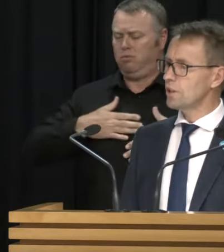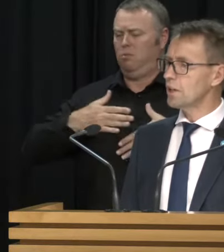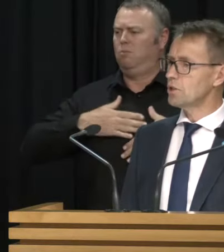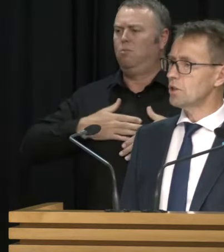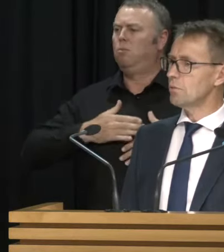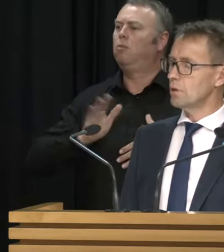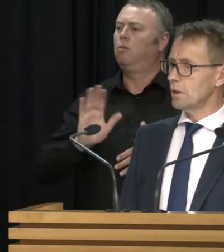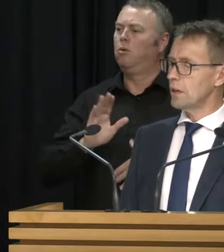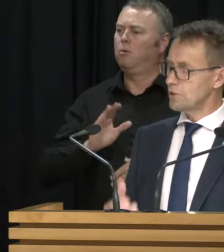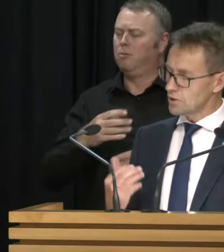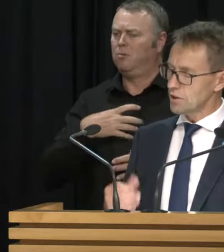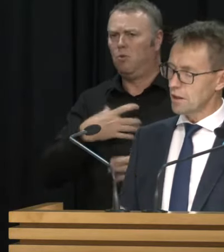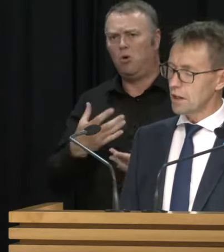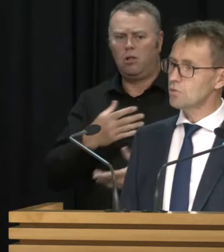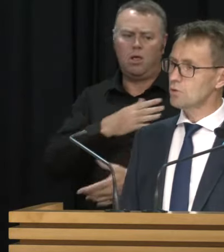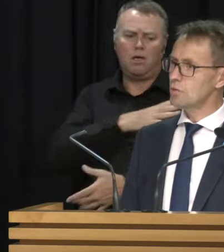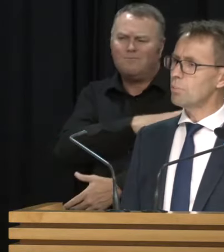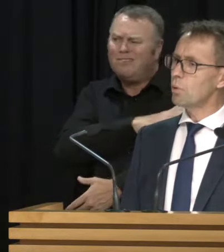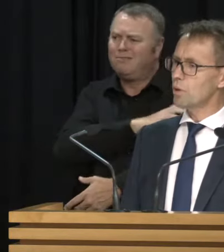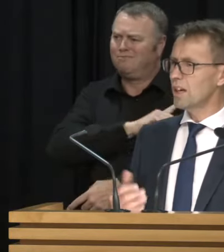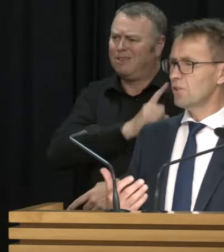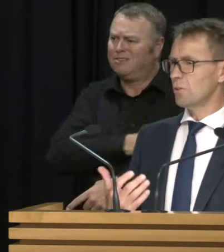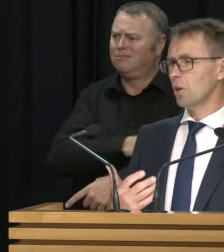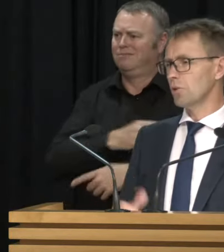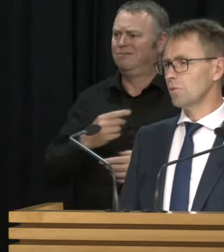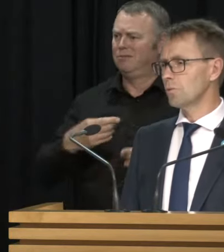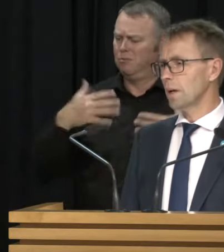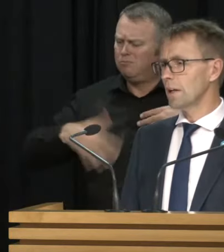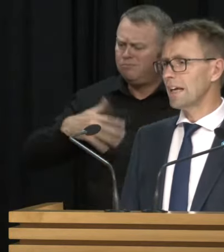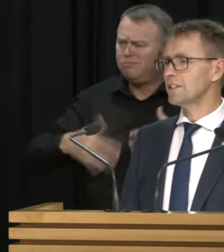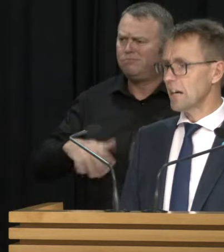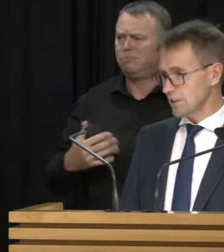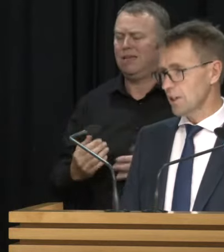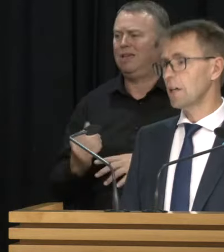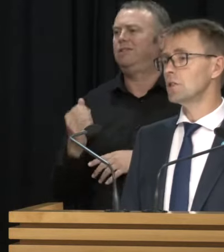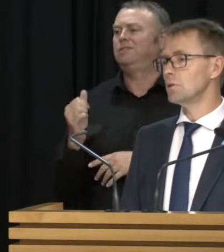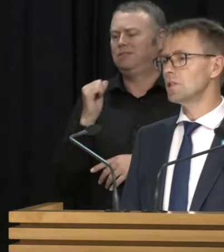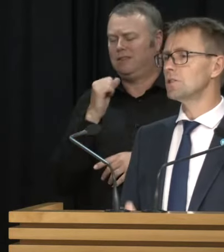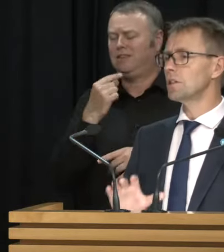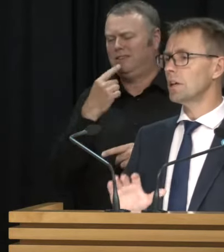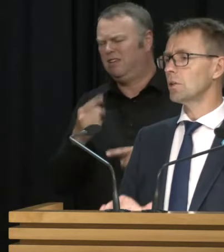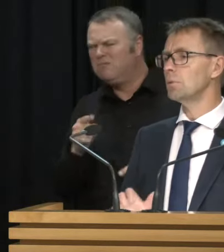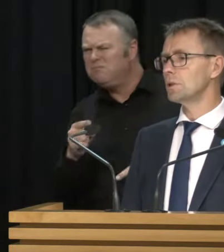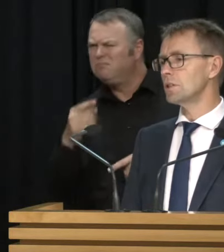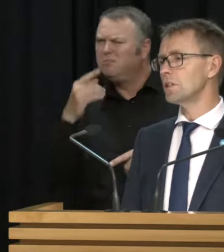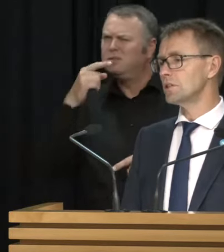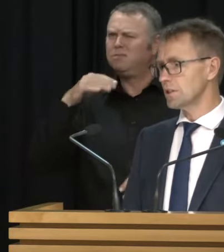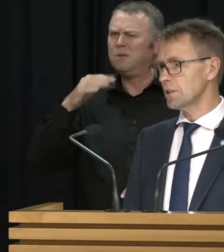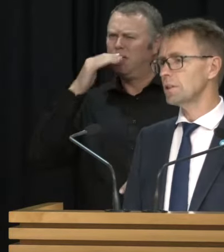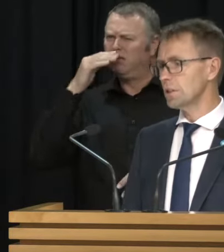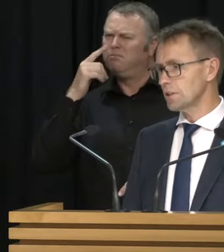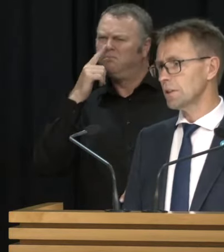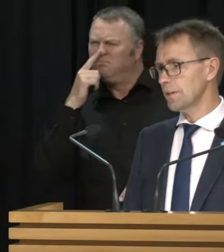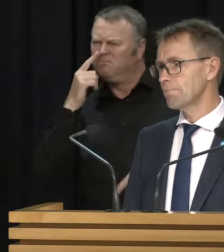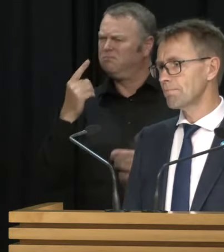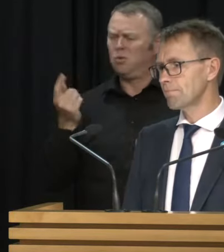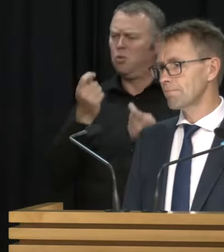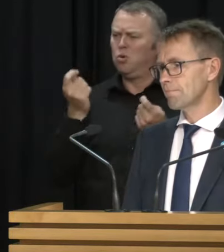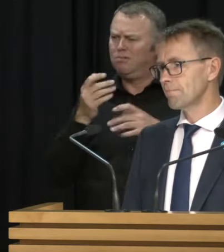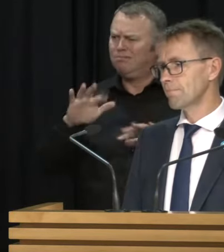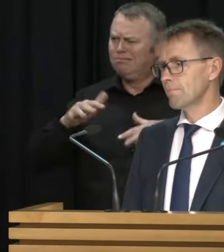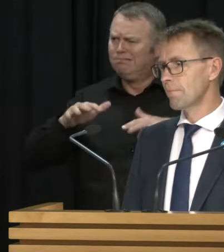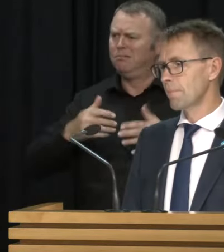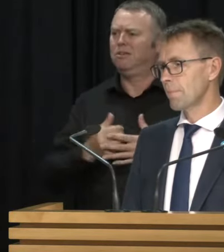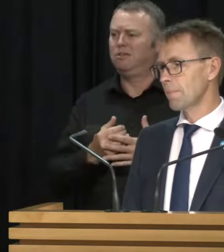just yesterday she did report some loss of smell and taste, and she was tested at a community testing centre yesterday.